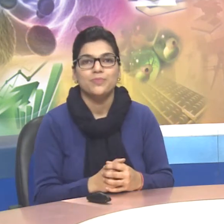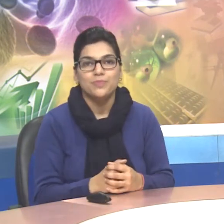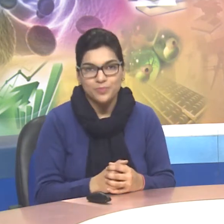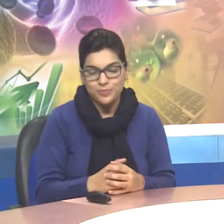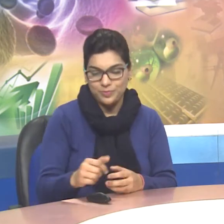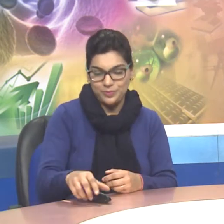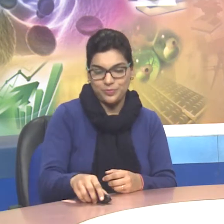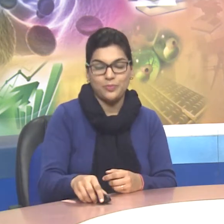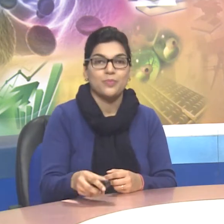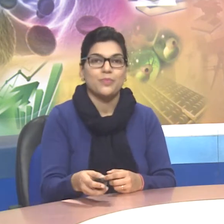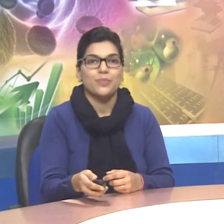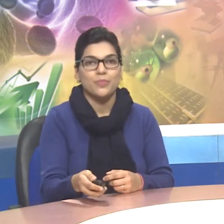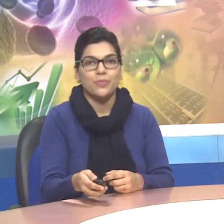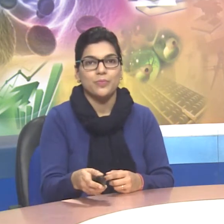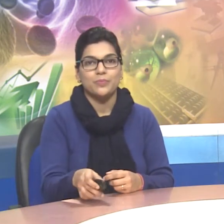You are so beautiful.